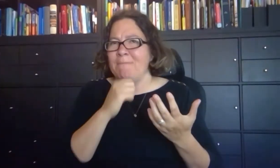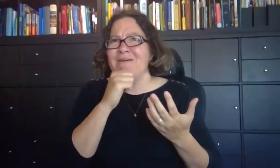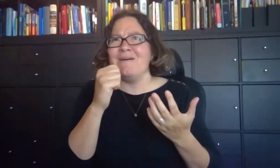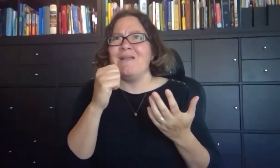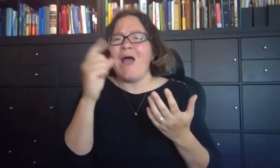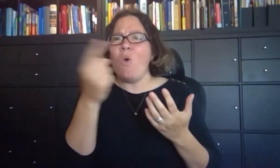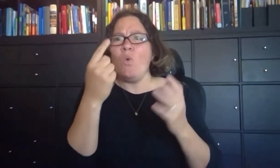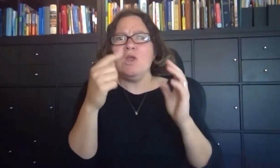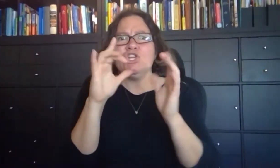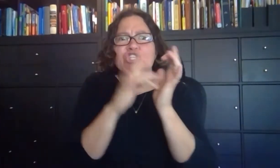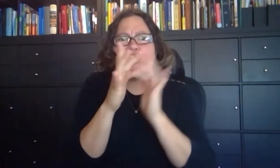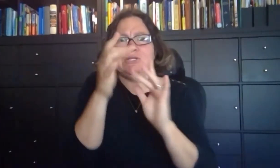Jesus altogether.